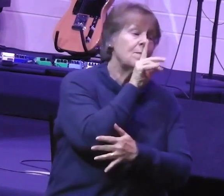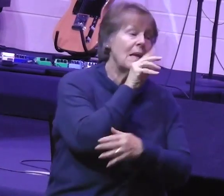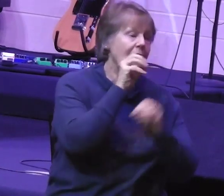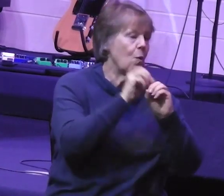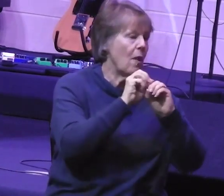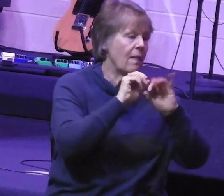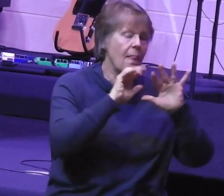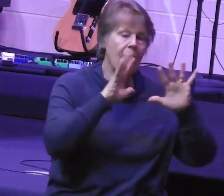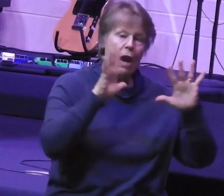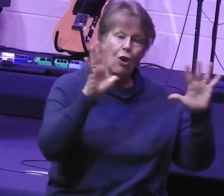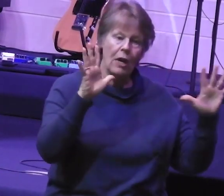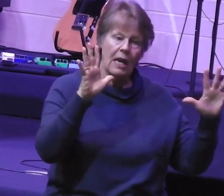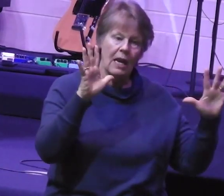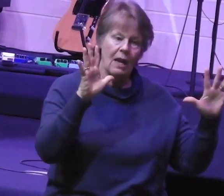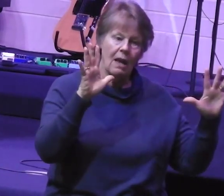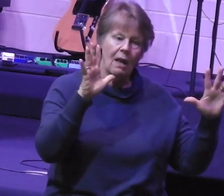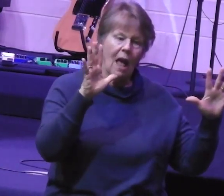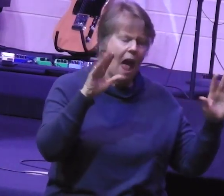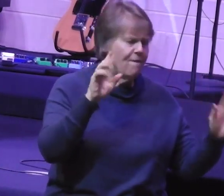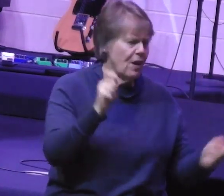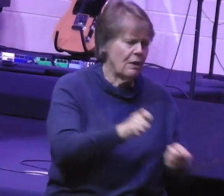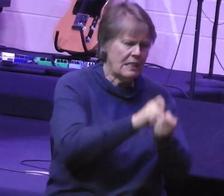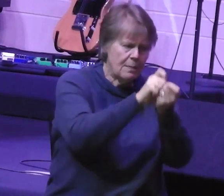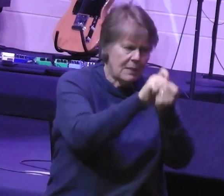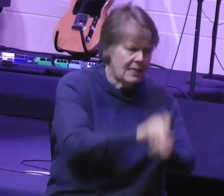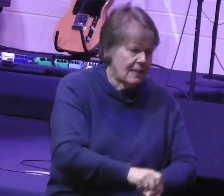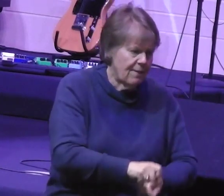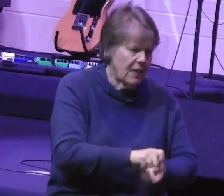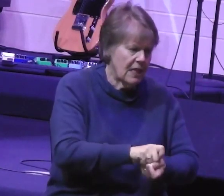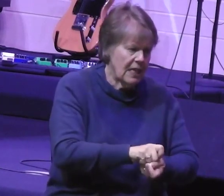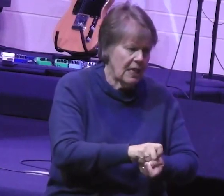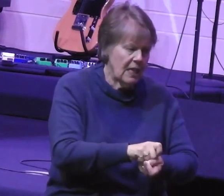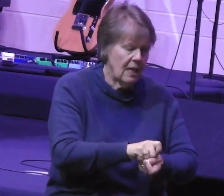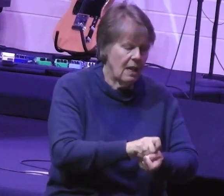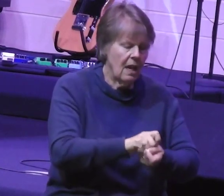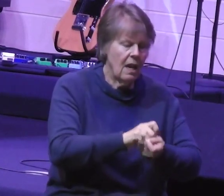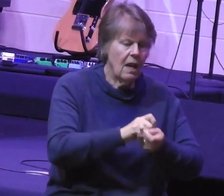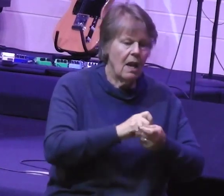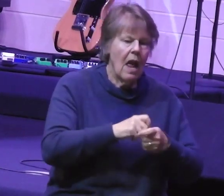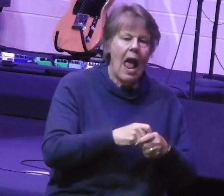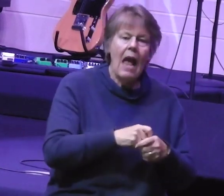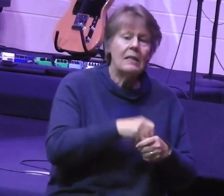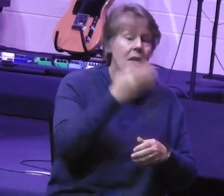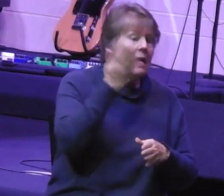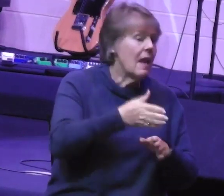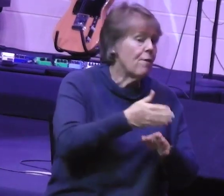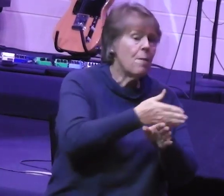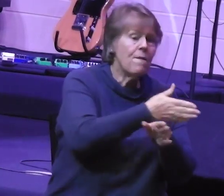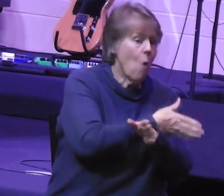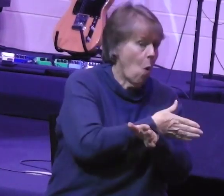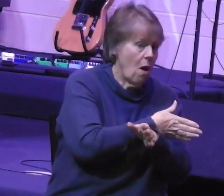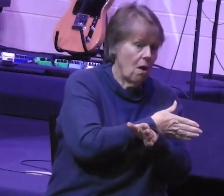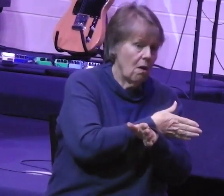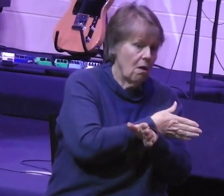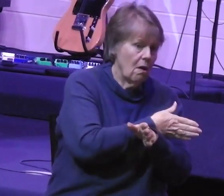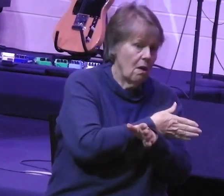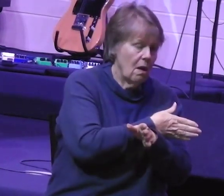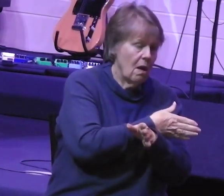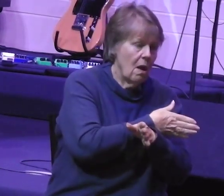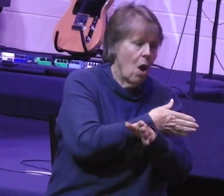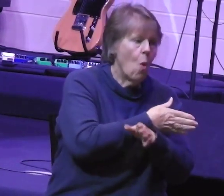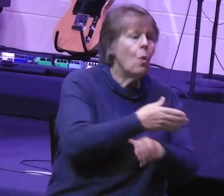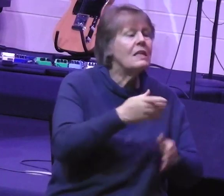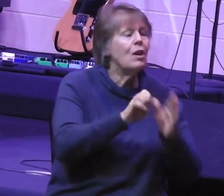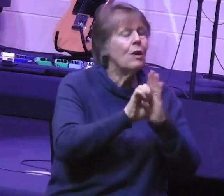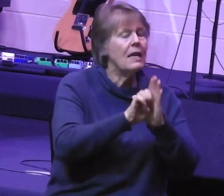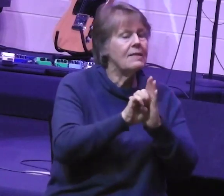specificity. Never before in religious history, to my knowledge, I looked, there could be some examples, but never before was there an example